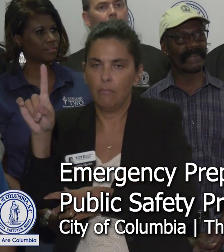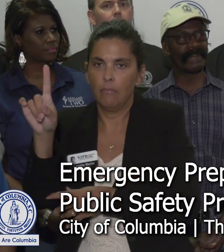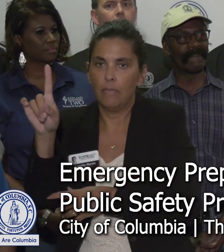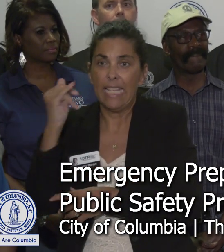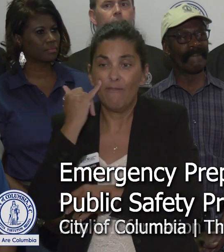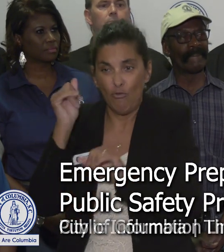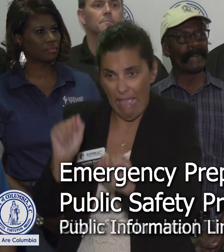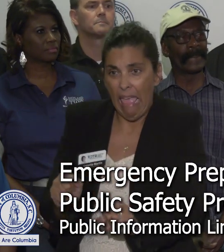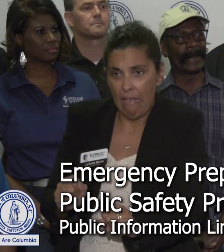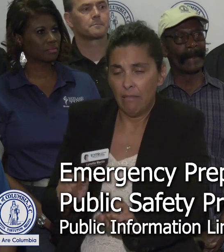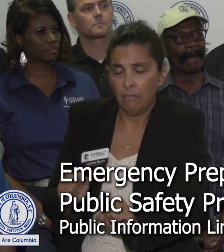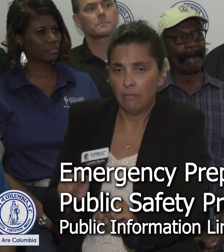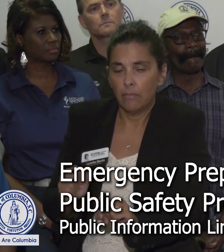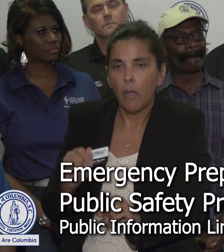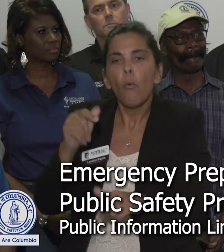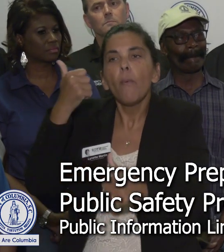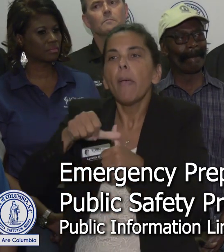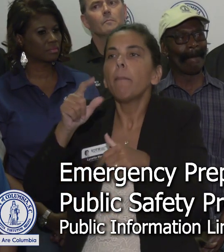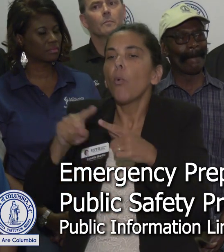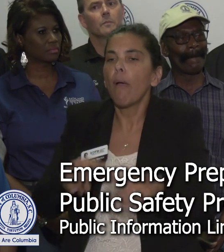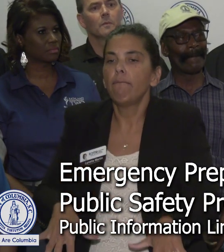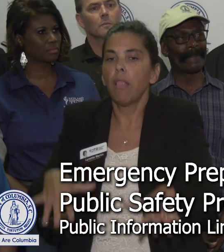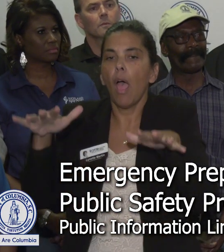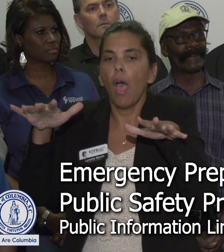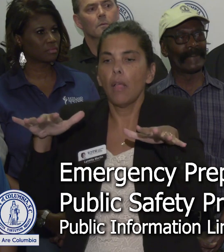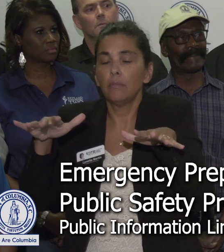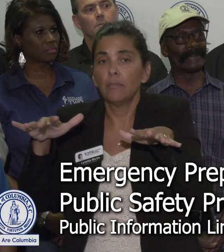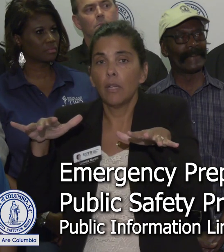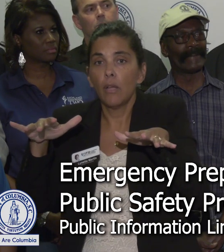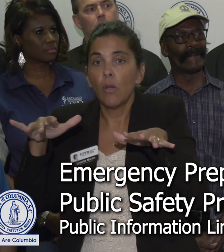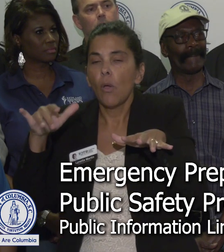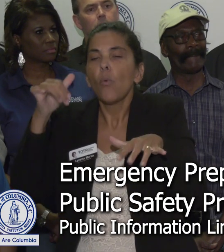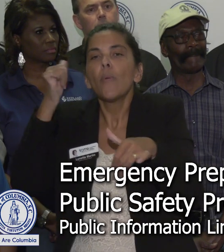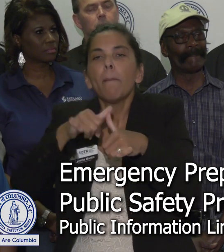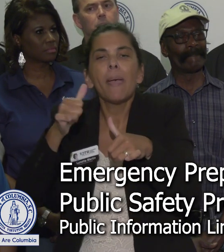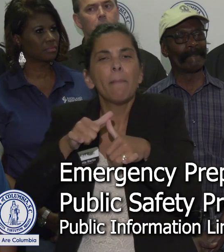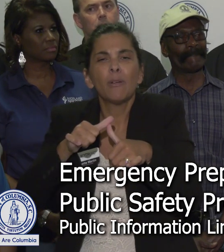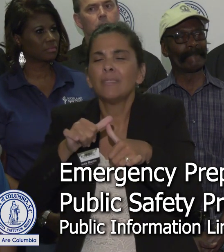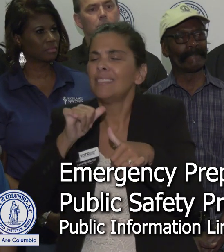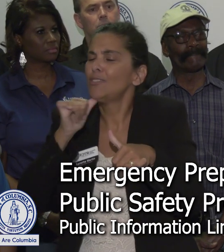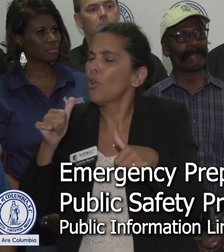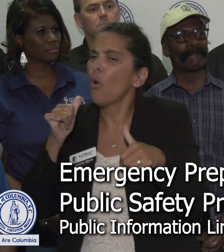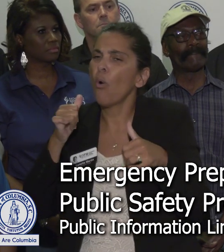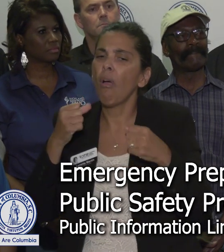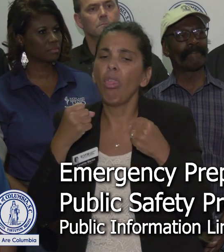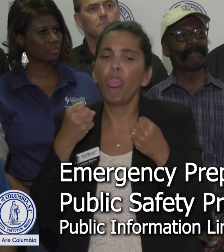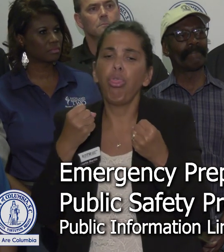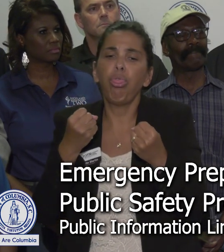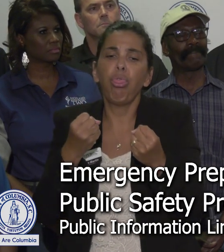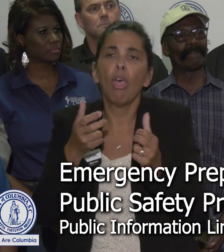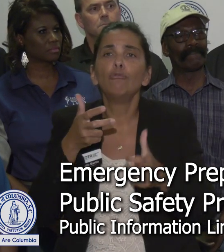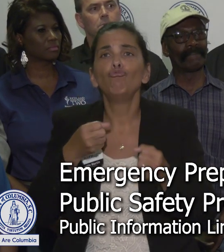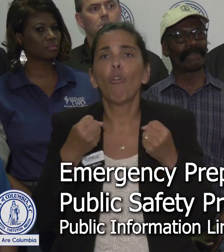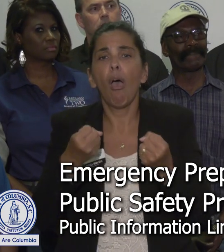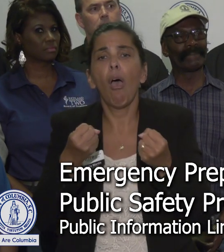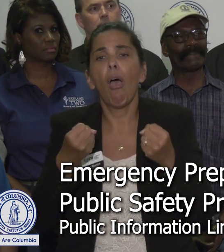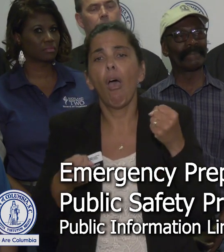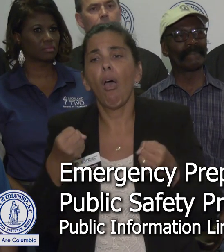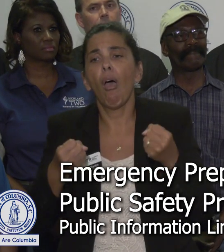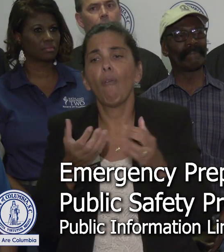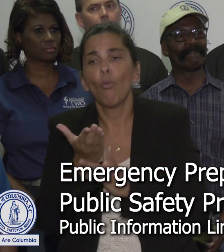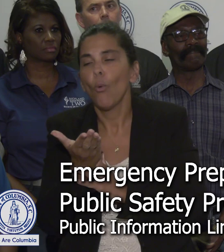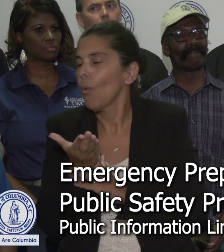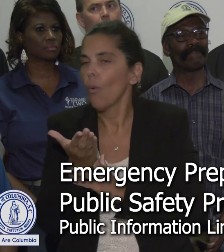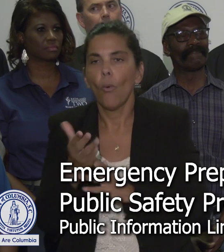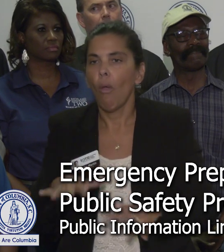got floodwaters, always remember the acronym, turn around, don't drown, because you don't know how deep that water is.